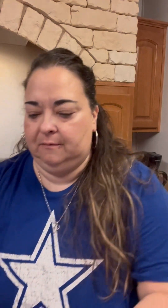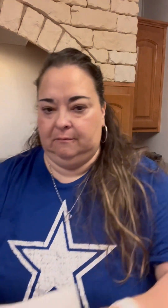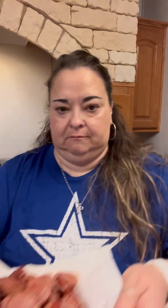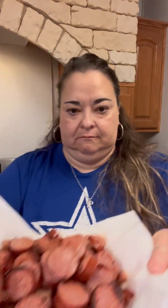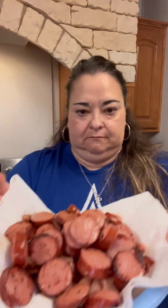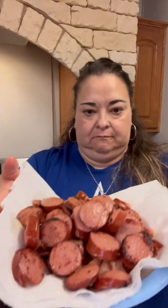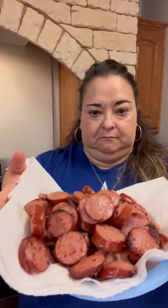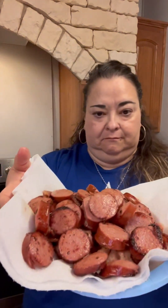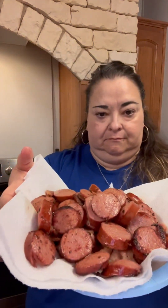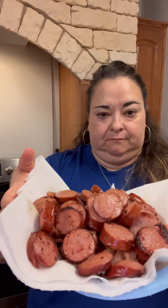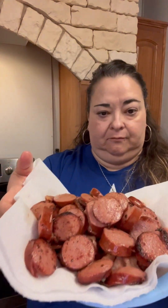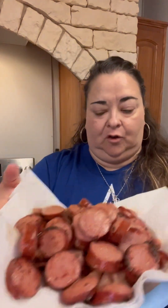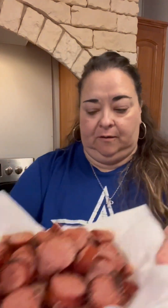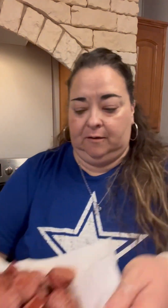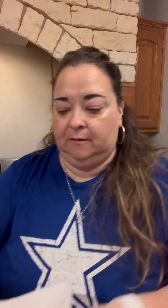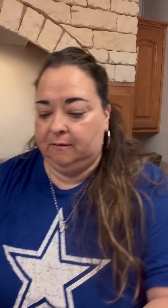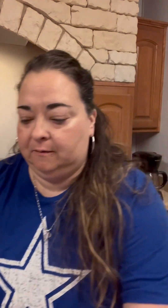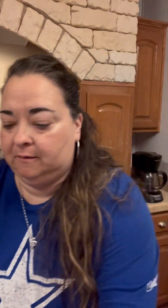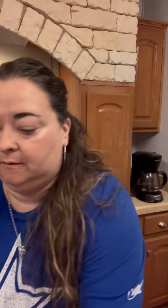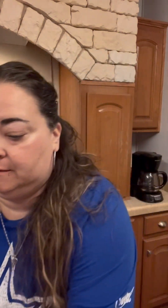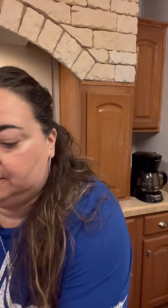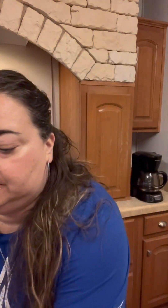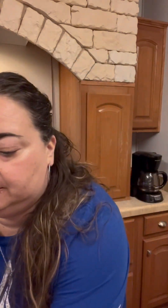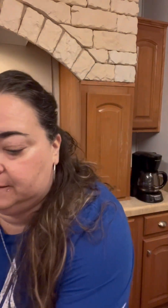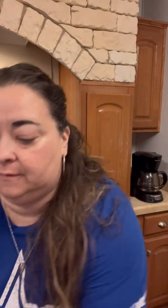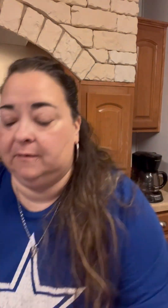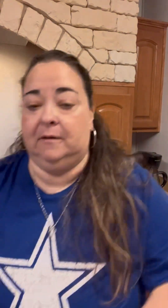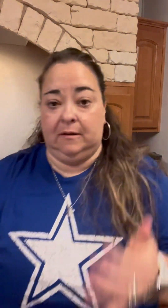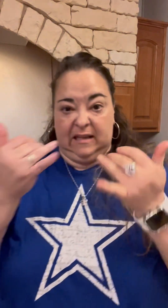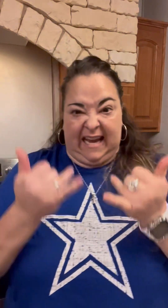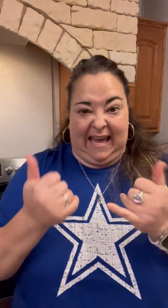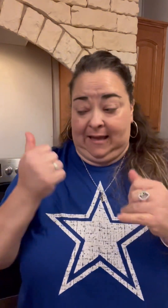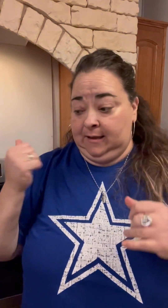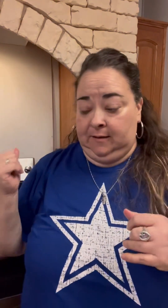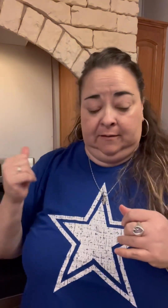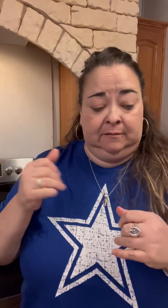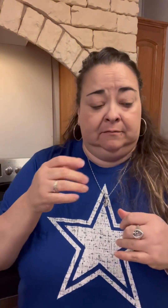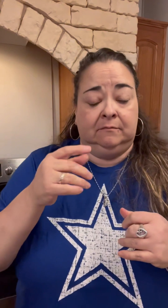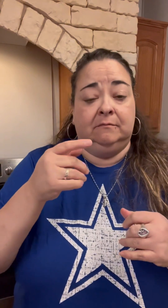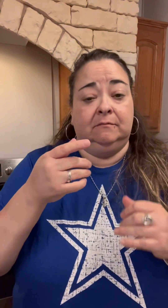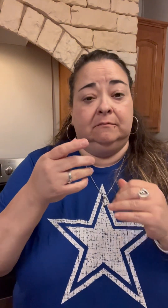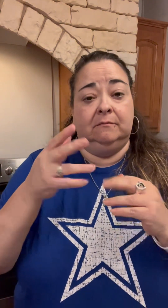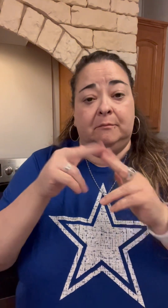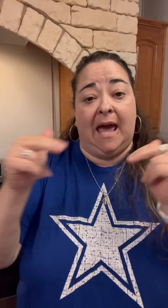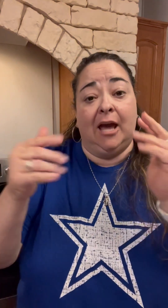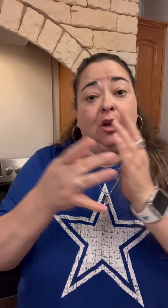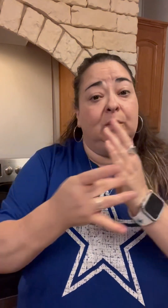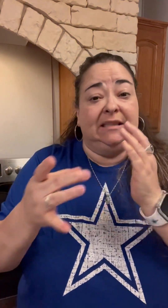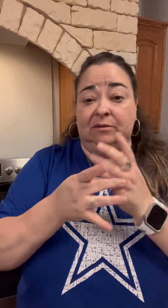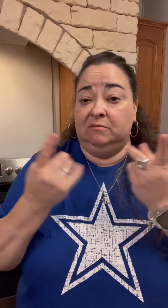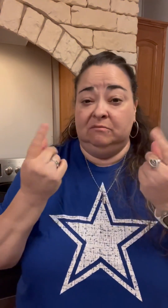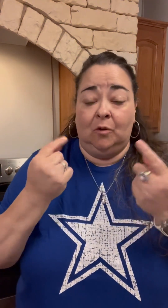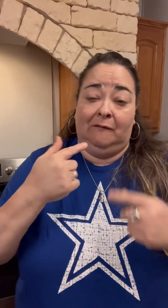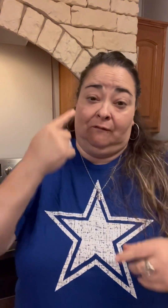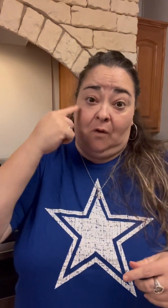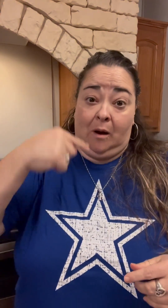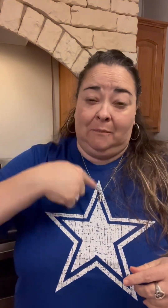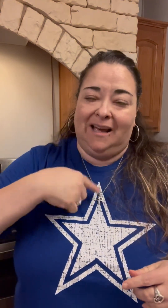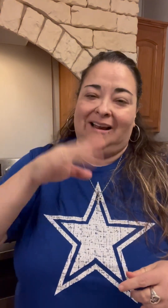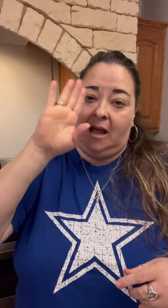put it on the same plate as the bacon, just right on top. And that bacon grease,